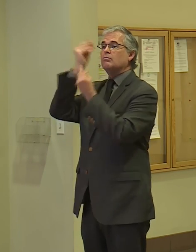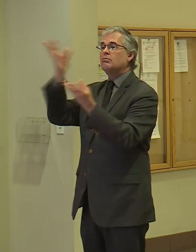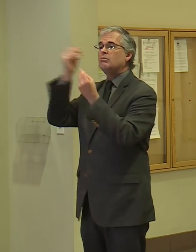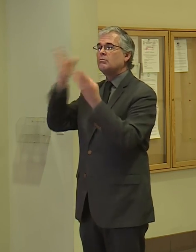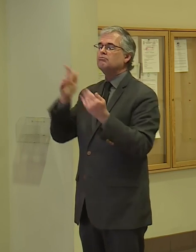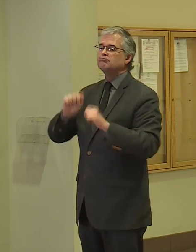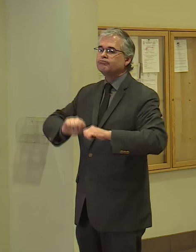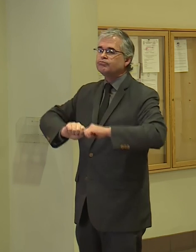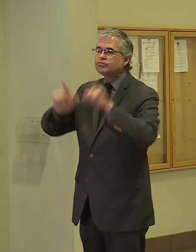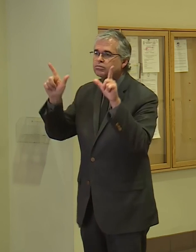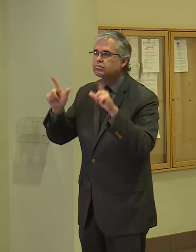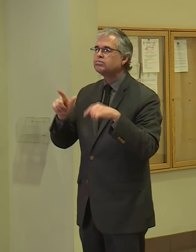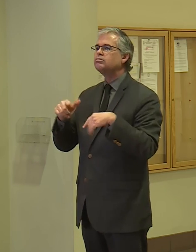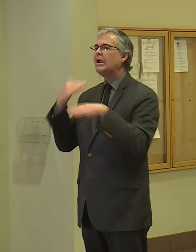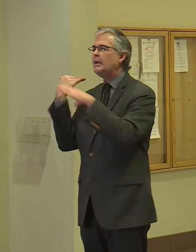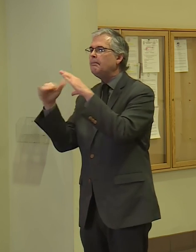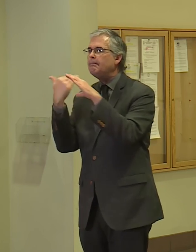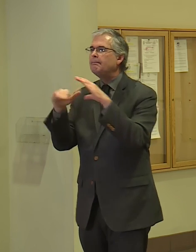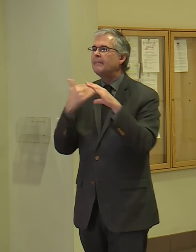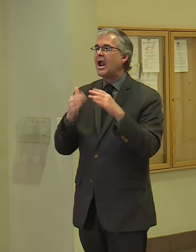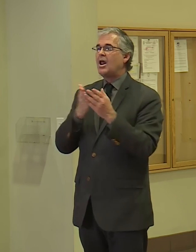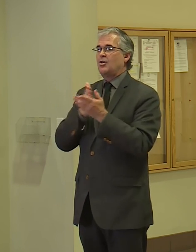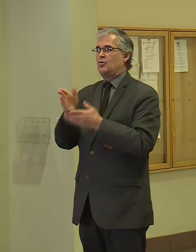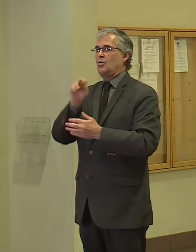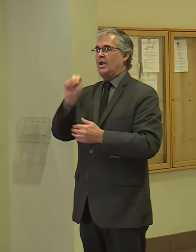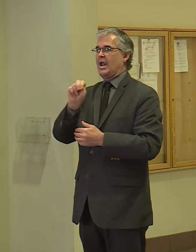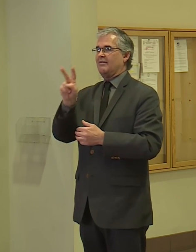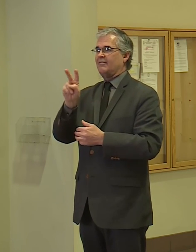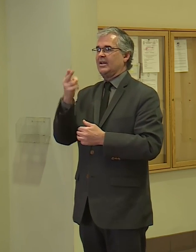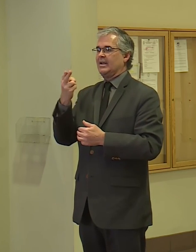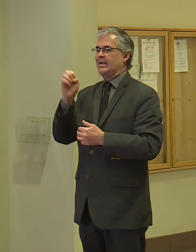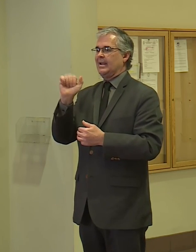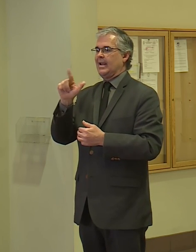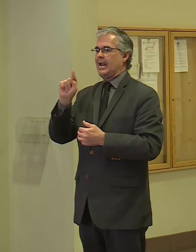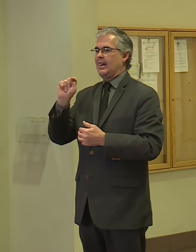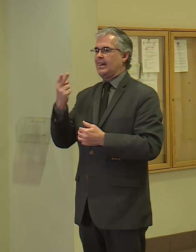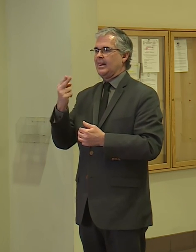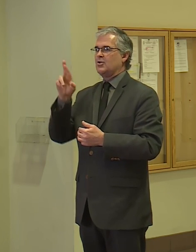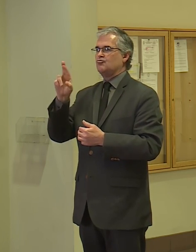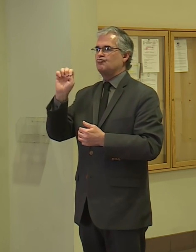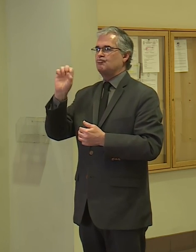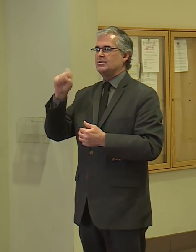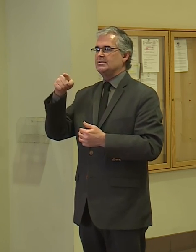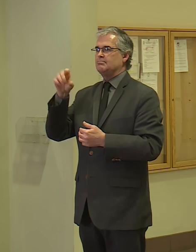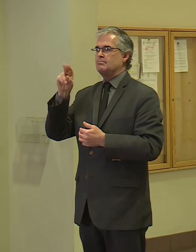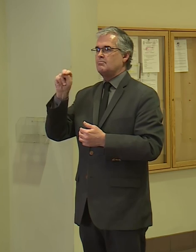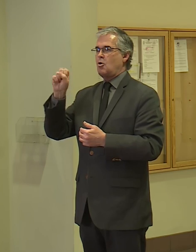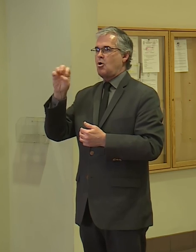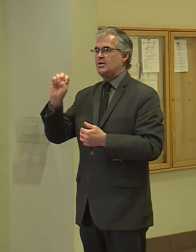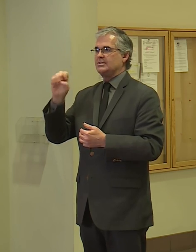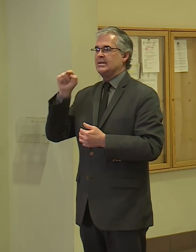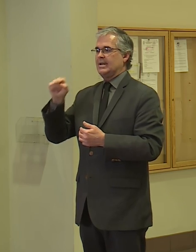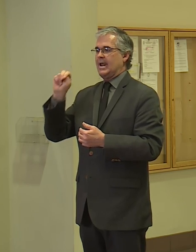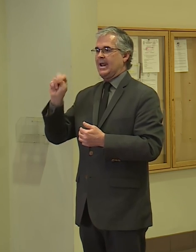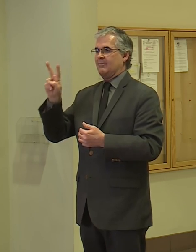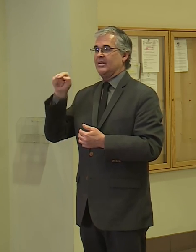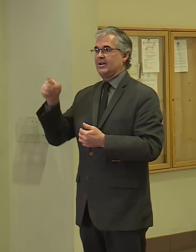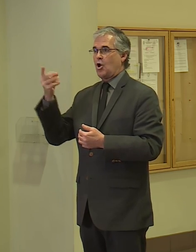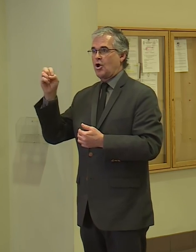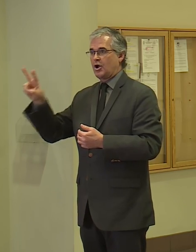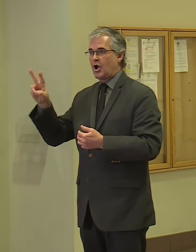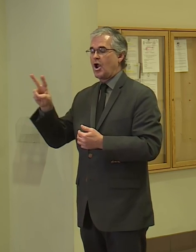that the dedicated Nevada health response website env health response NV gov thank you for joining us here this evening